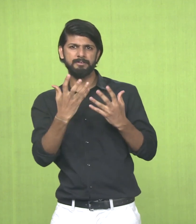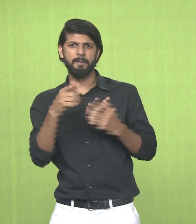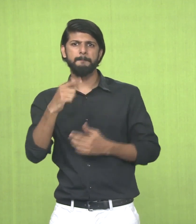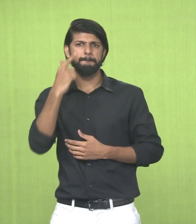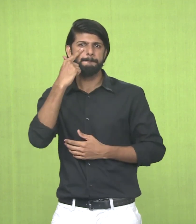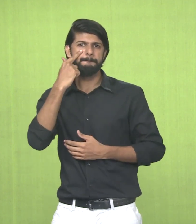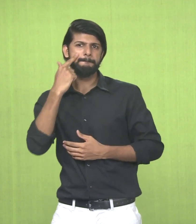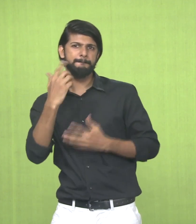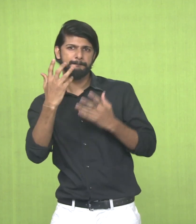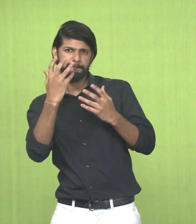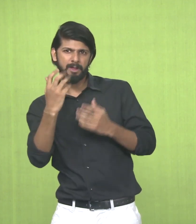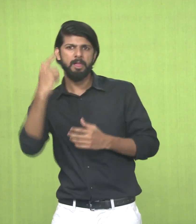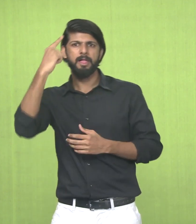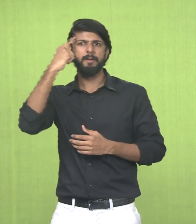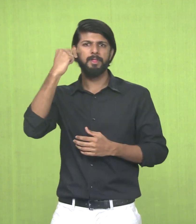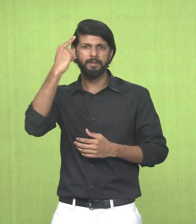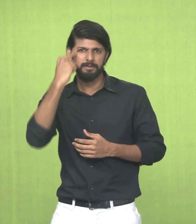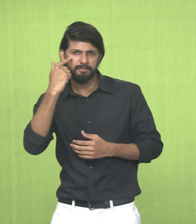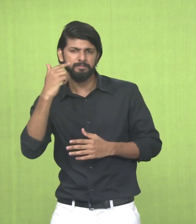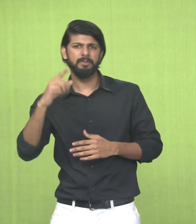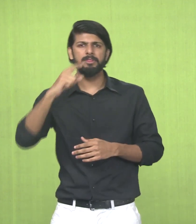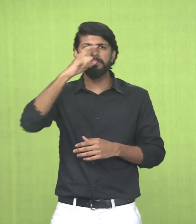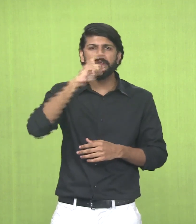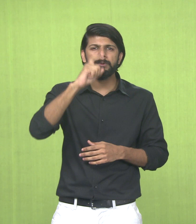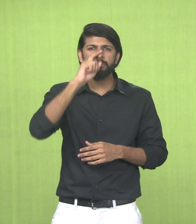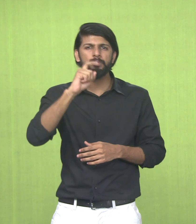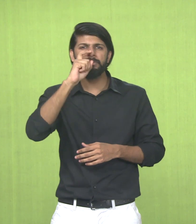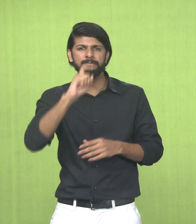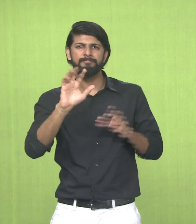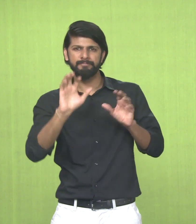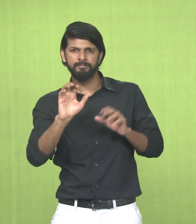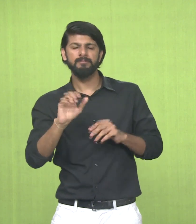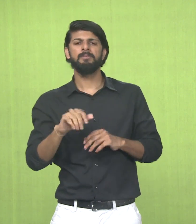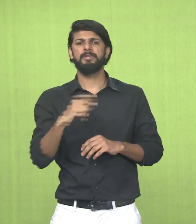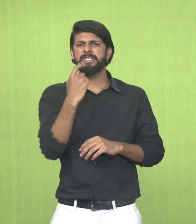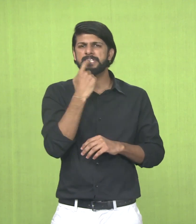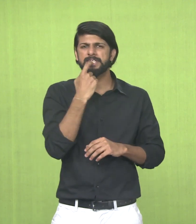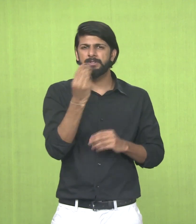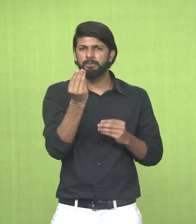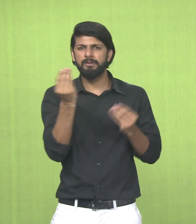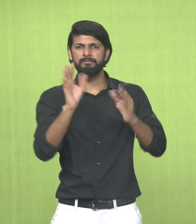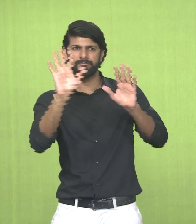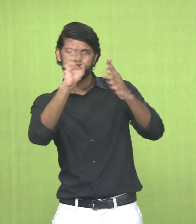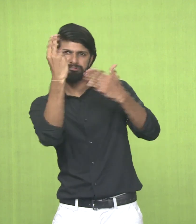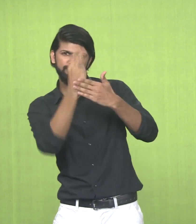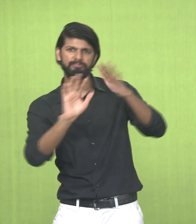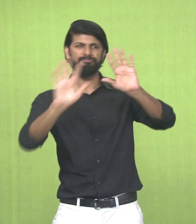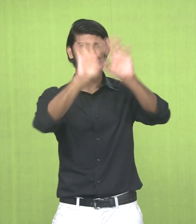5 colors used, which is red or geru, yellow or pili mitti, black, kajal, blue, lapis